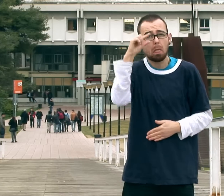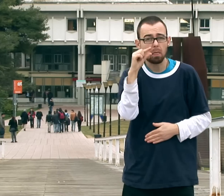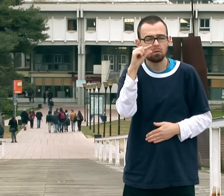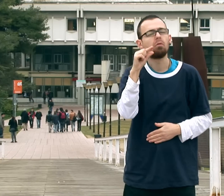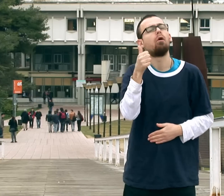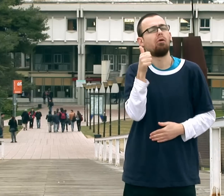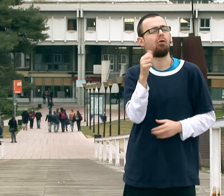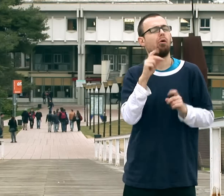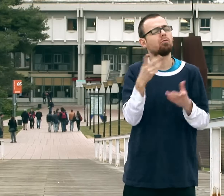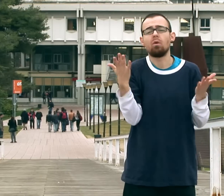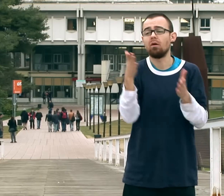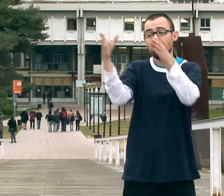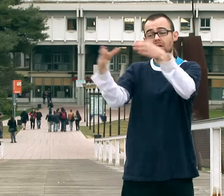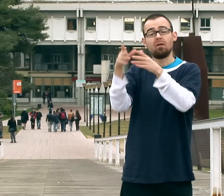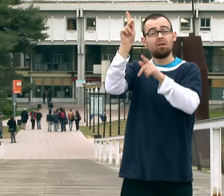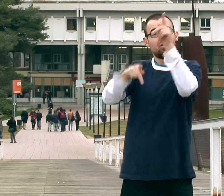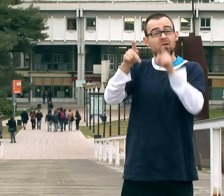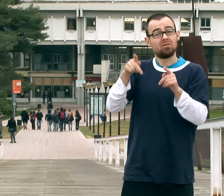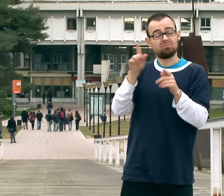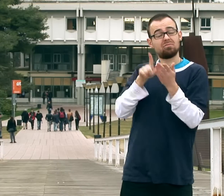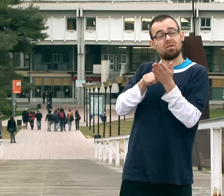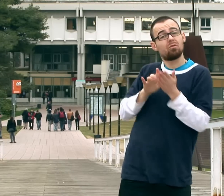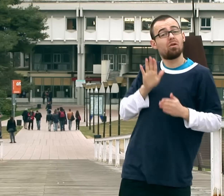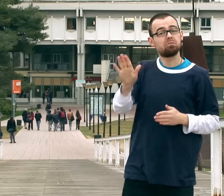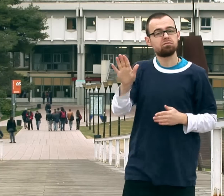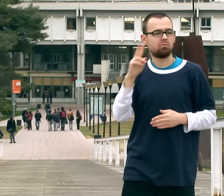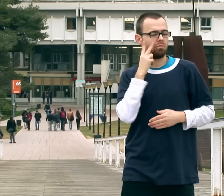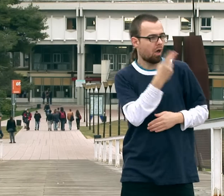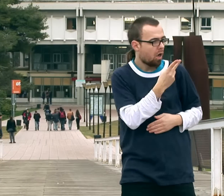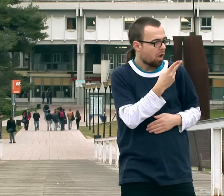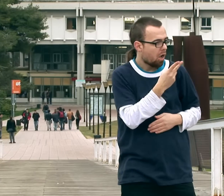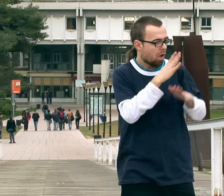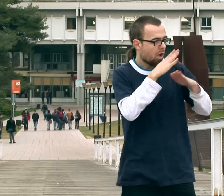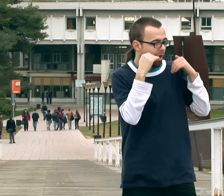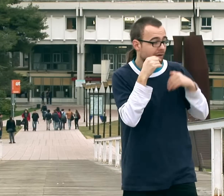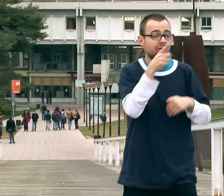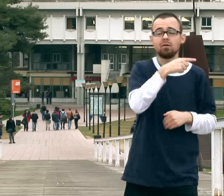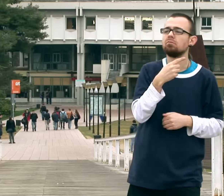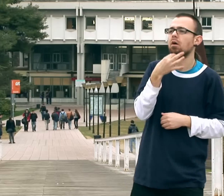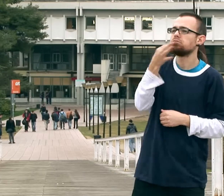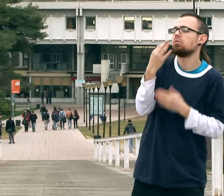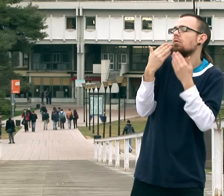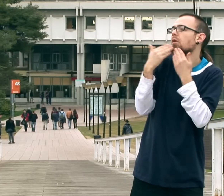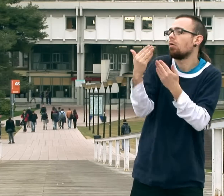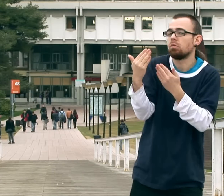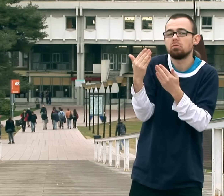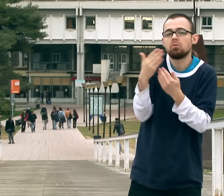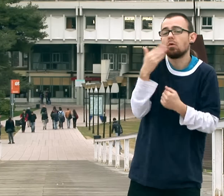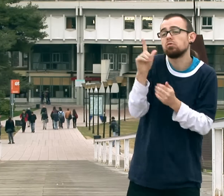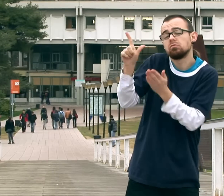is enough to show that you are aware of those around you, that you are not indifferent to them. Say thanks to someone in their language, and you'll